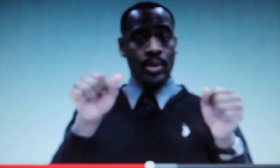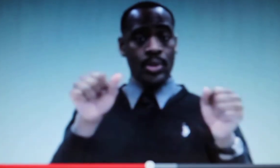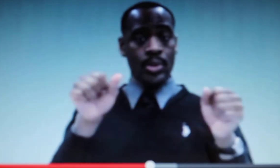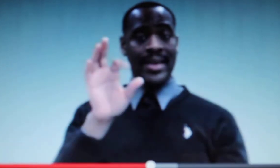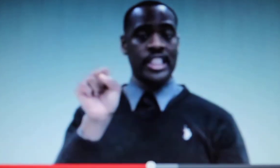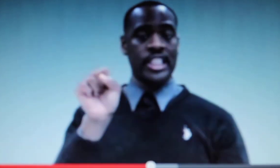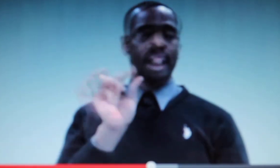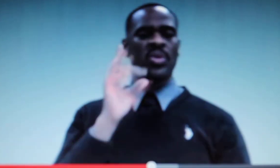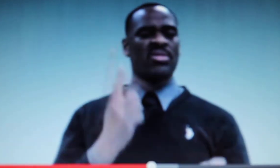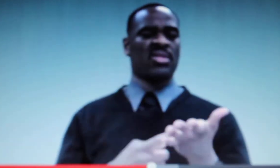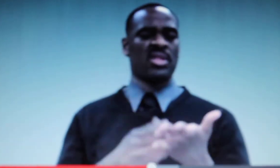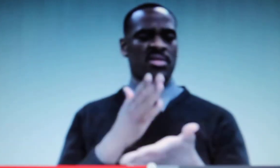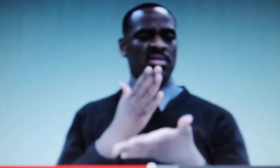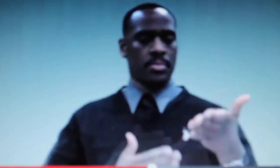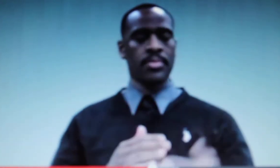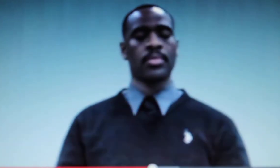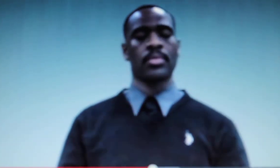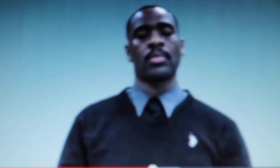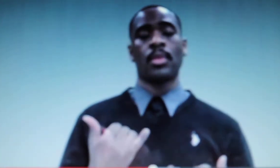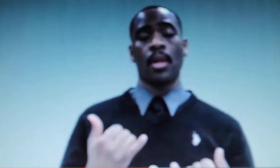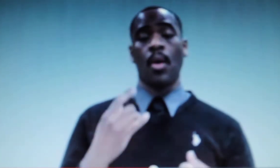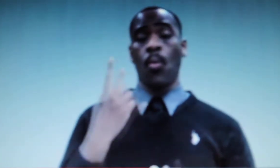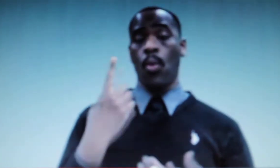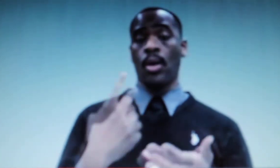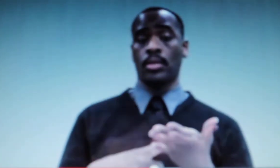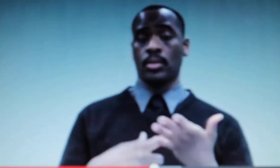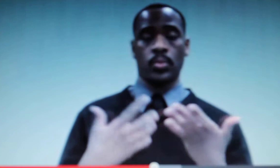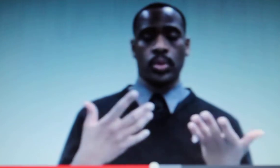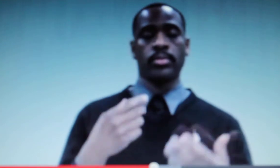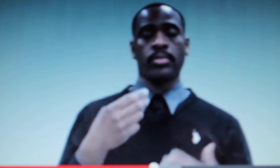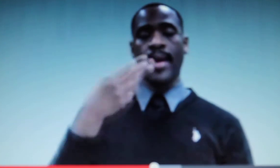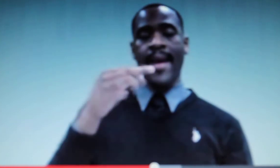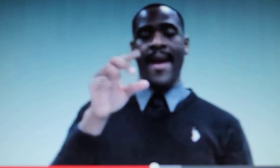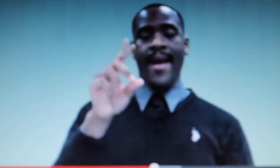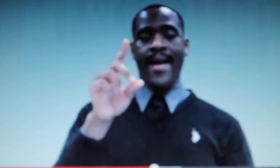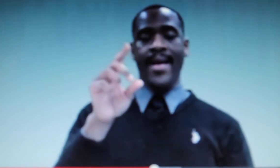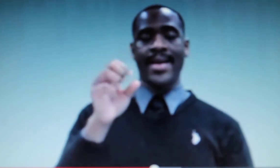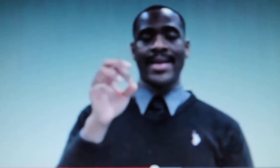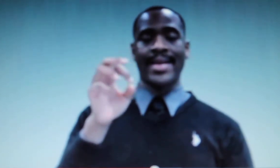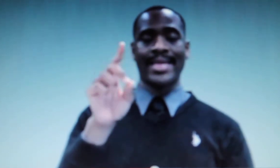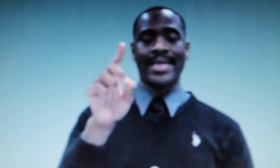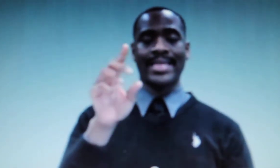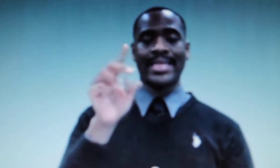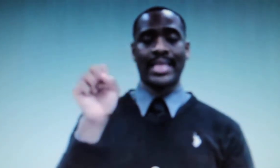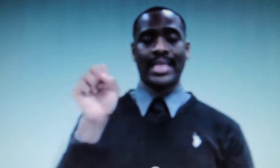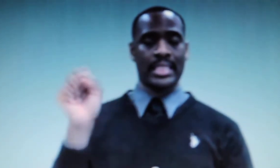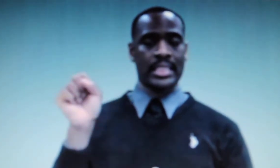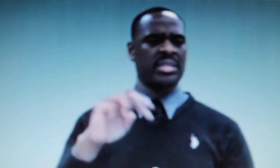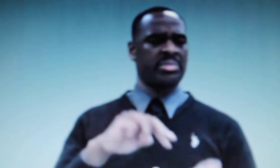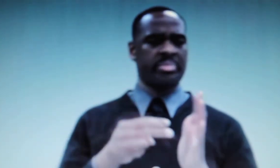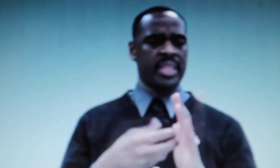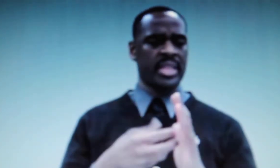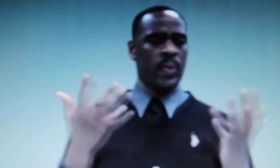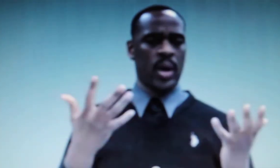Now, we are not going to discuss all of the linguistic factors. We're only going to discuss some of them. One of them is